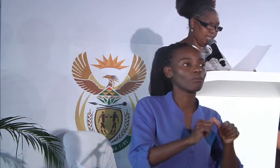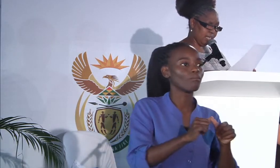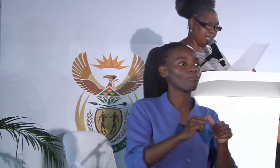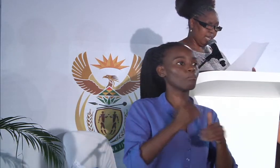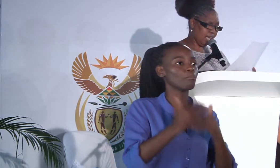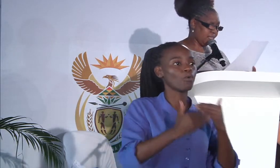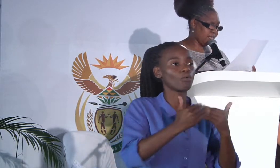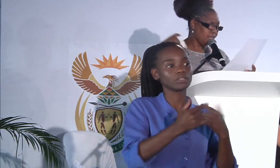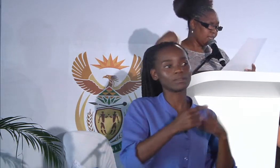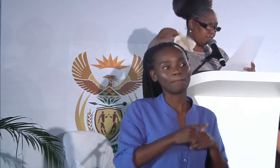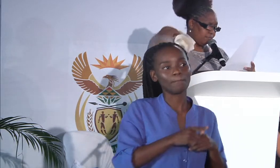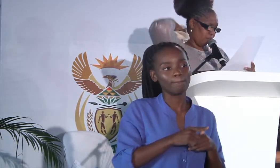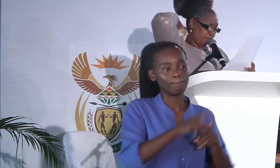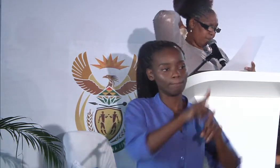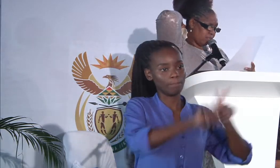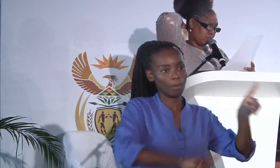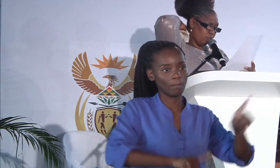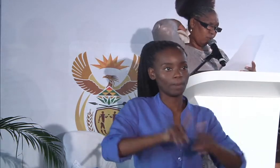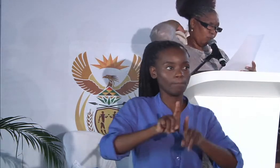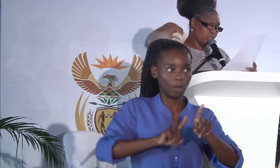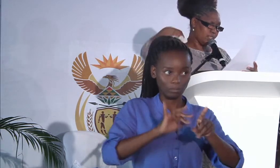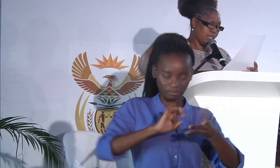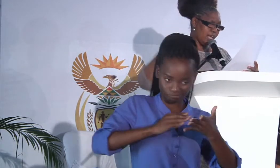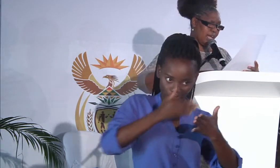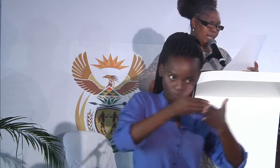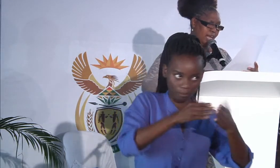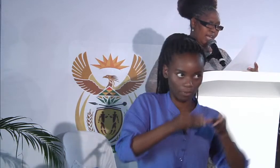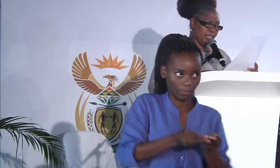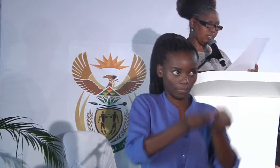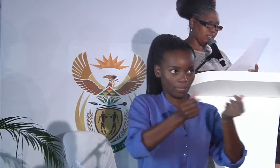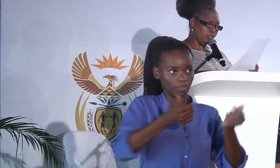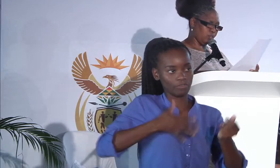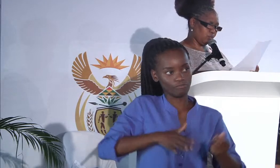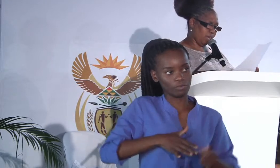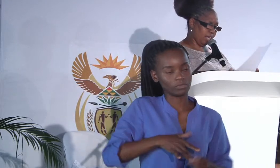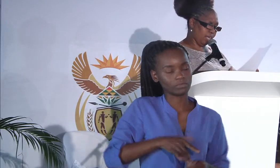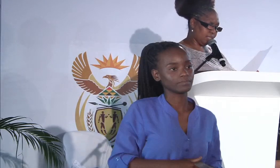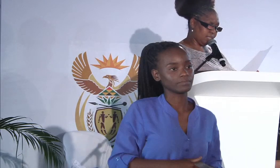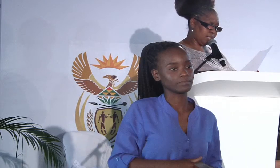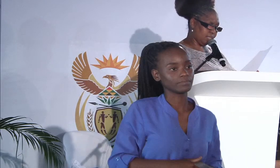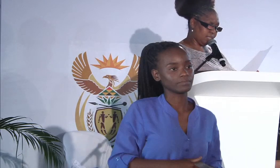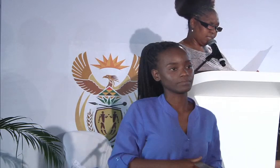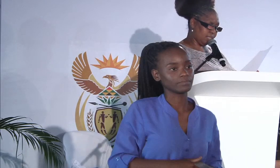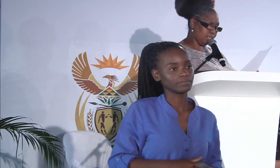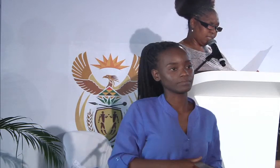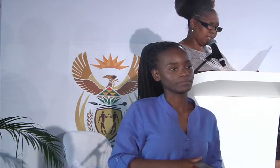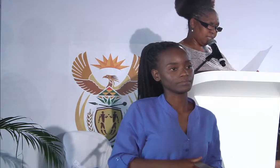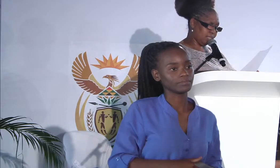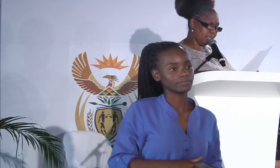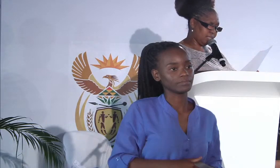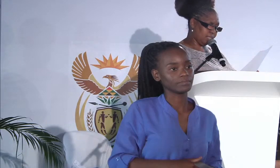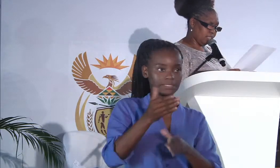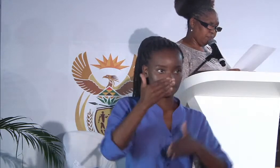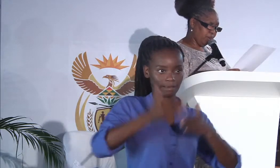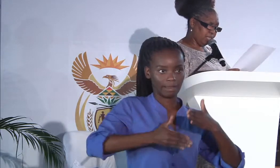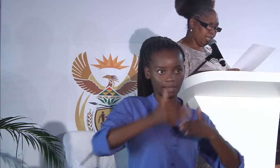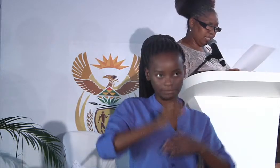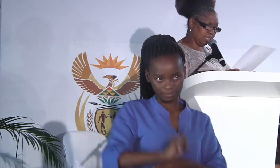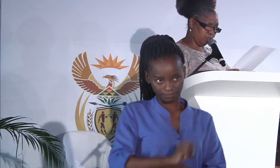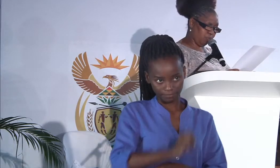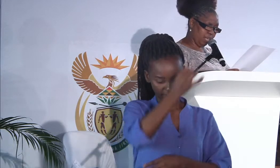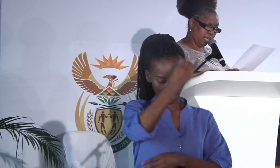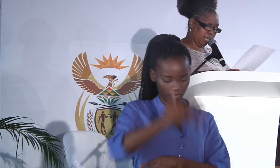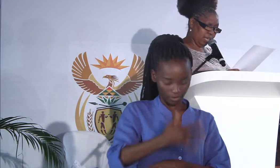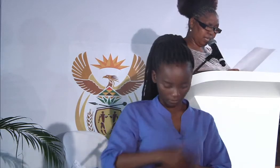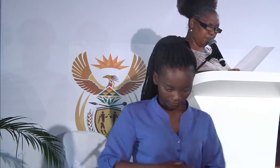attaining health development goals and an end to AIDS in Africa. It is important that